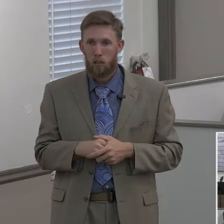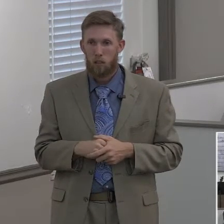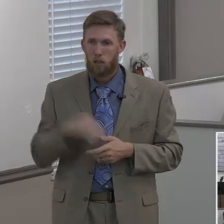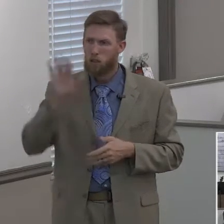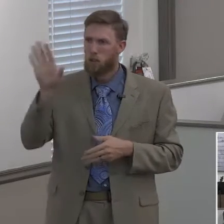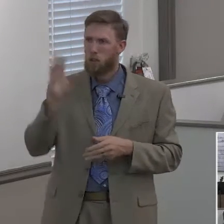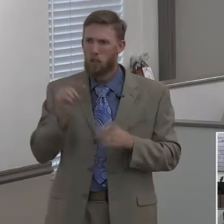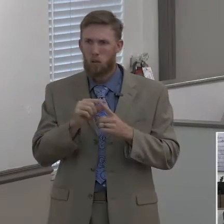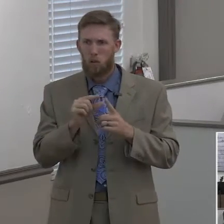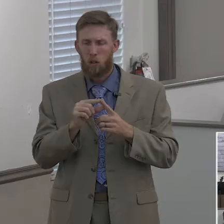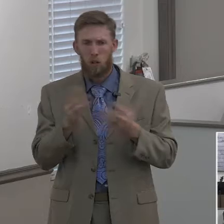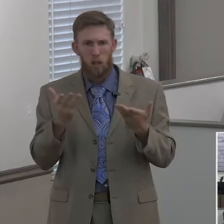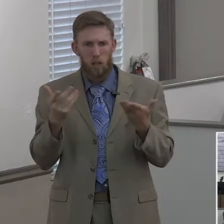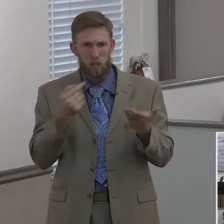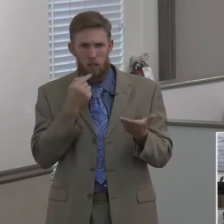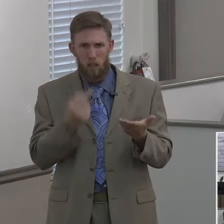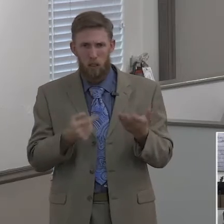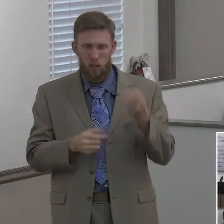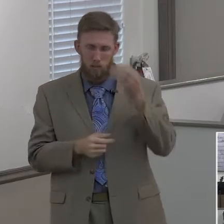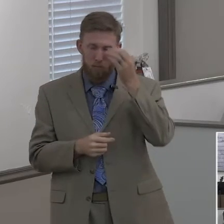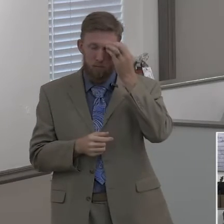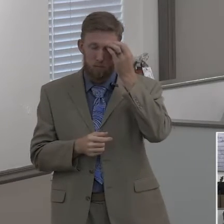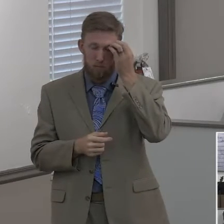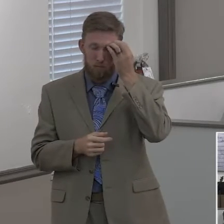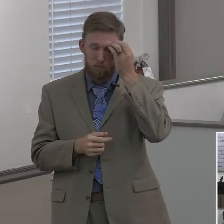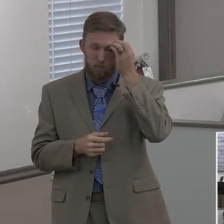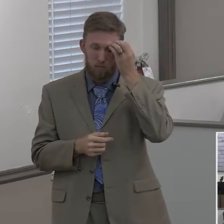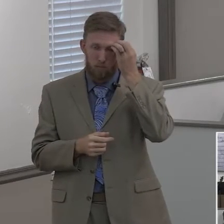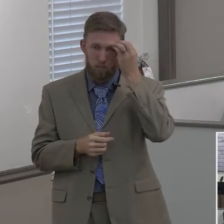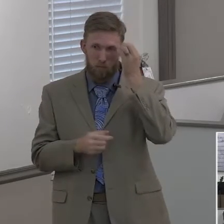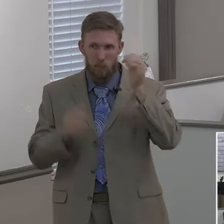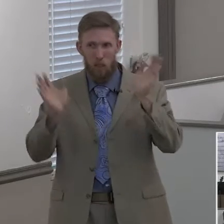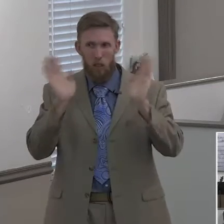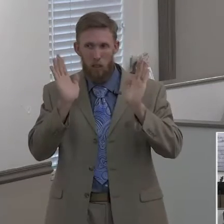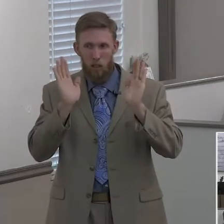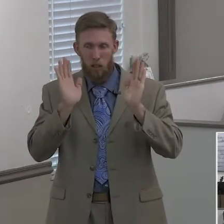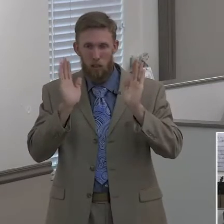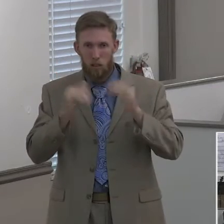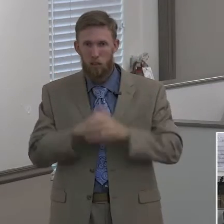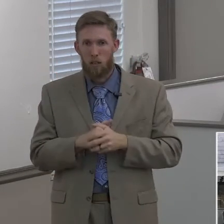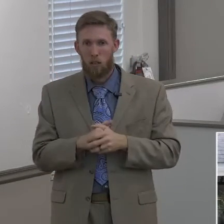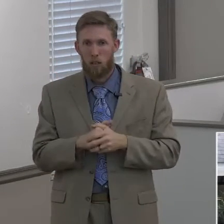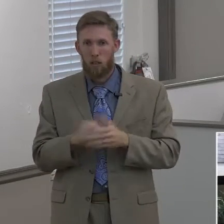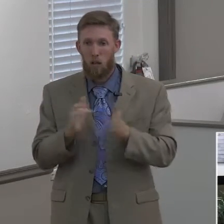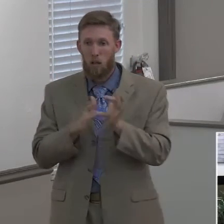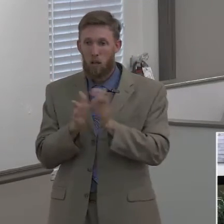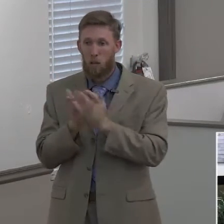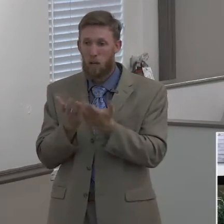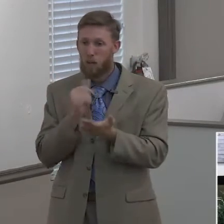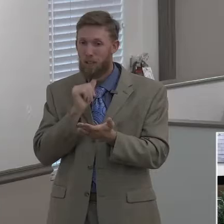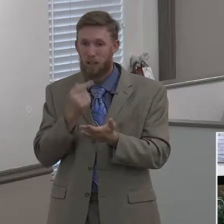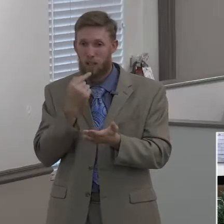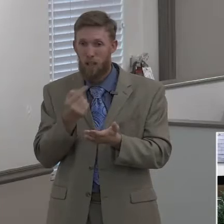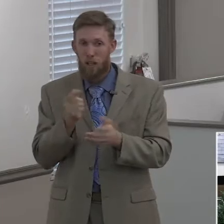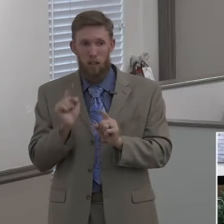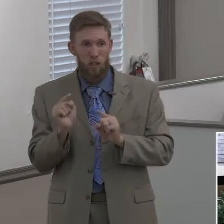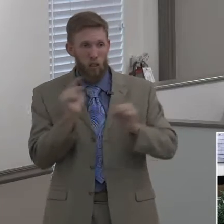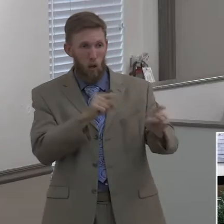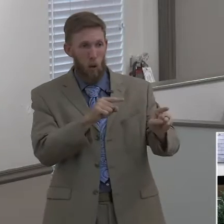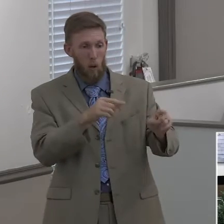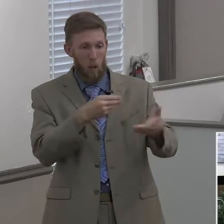God's Word say about this? But one of the things is, listen, God's Word doesn't say that you should go out and buy a Kia.